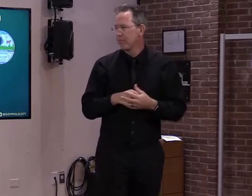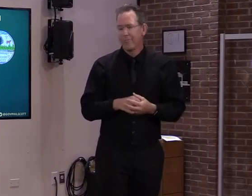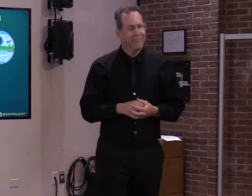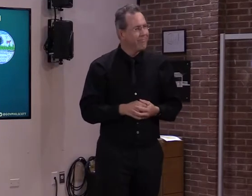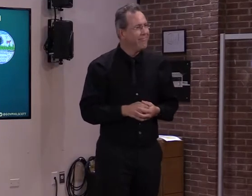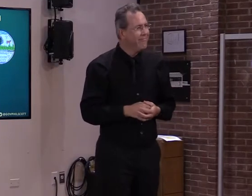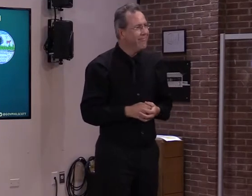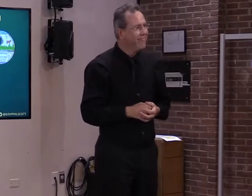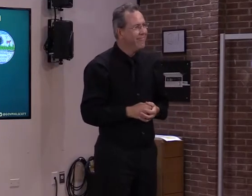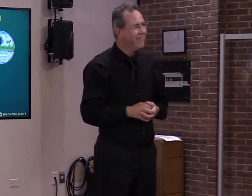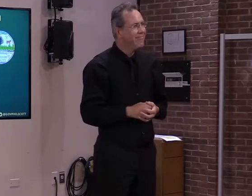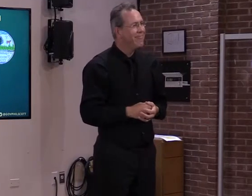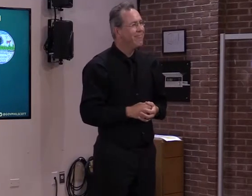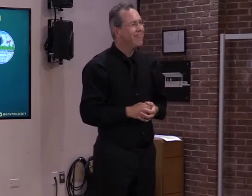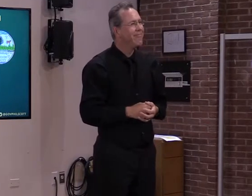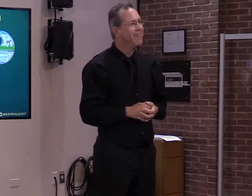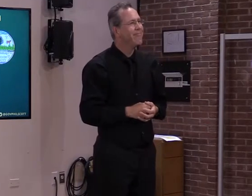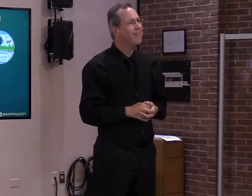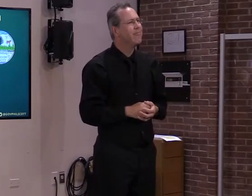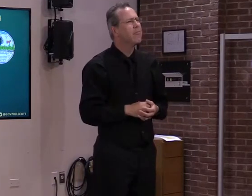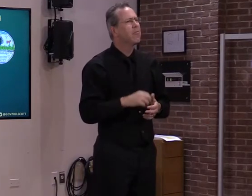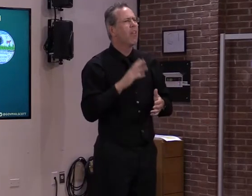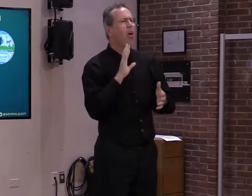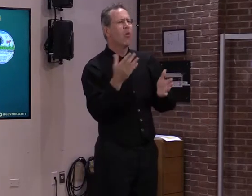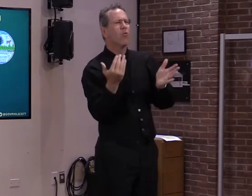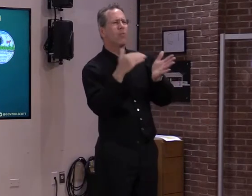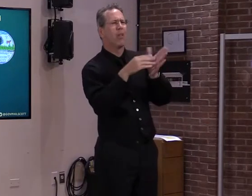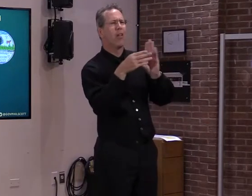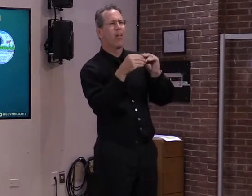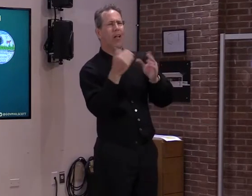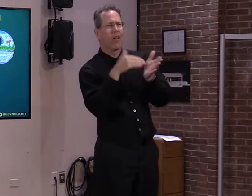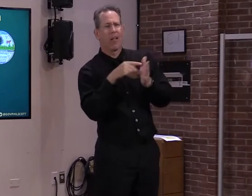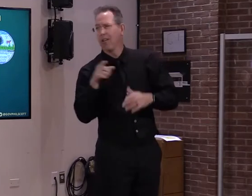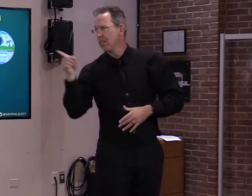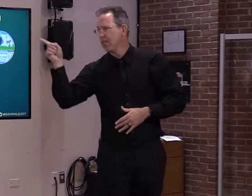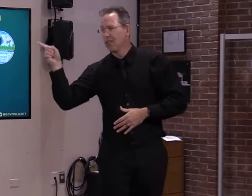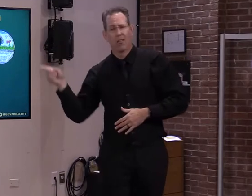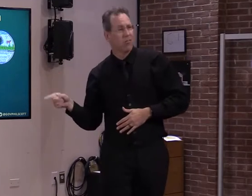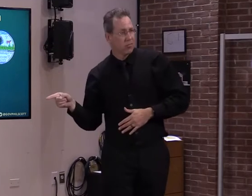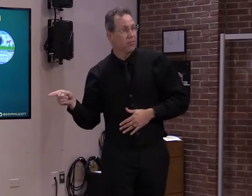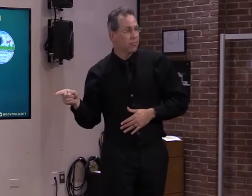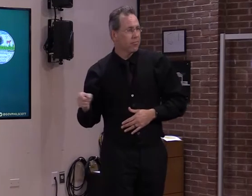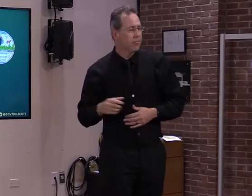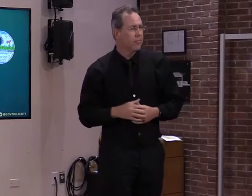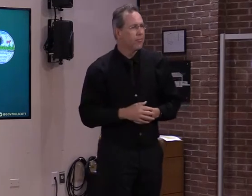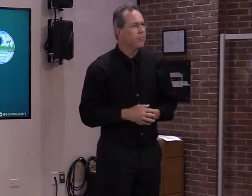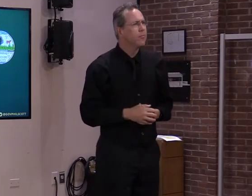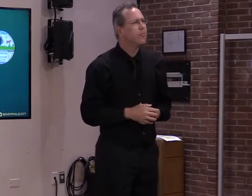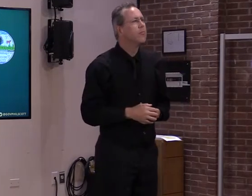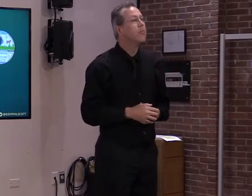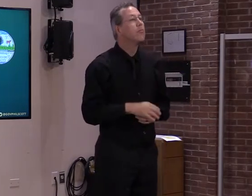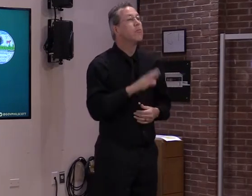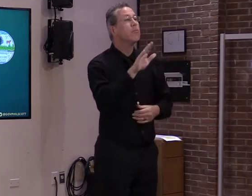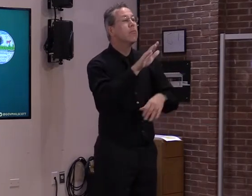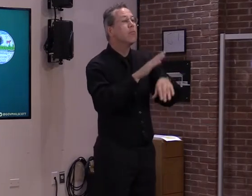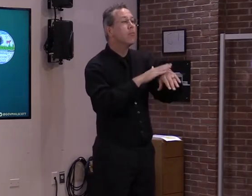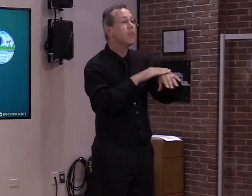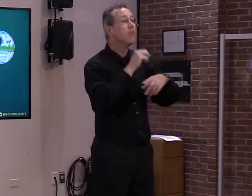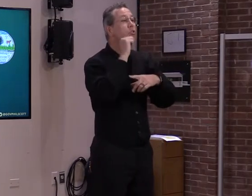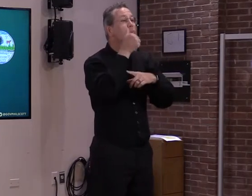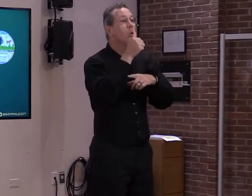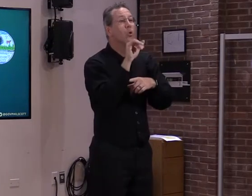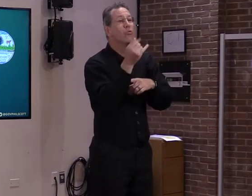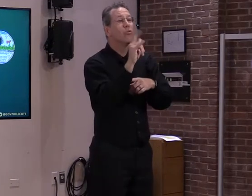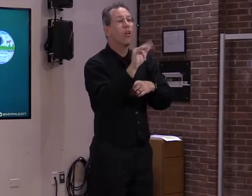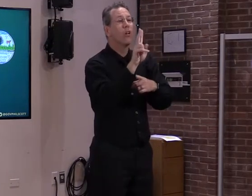as well. And we'll repeat that throughout the days that we're talking about. Tomorrow, June 23rd,